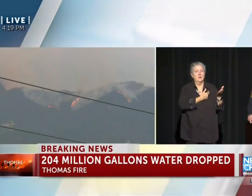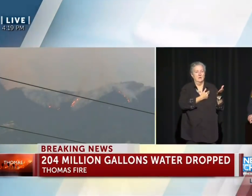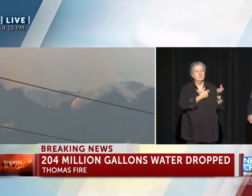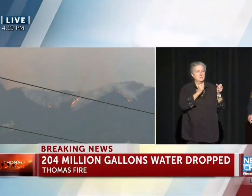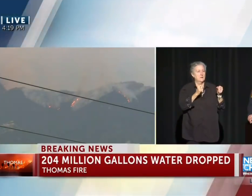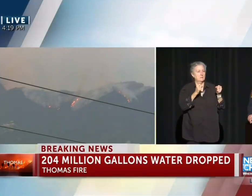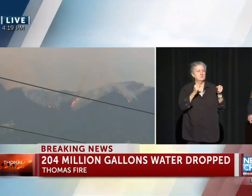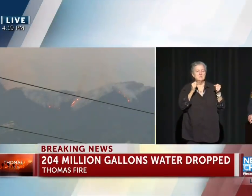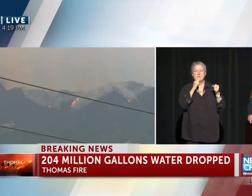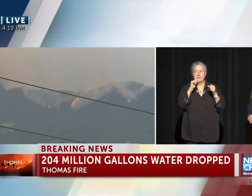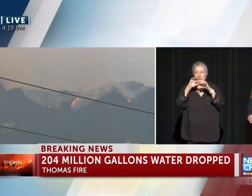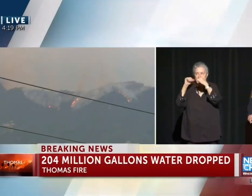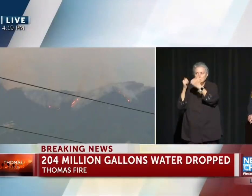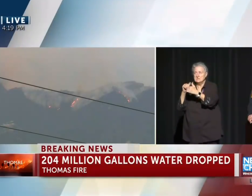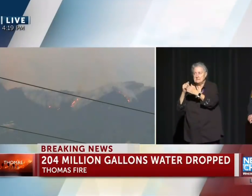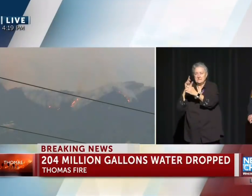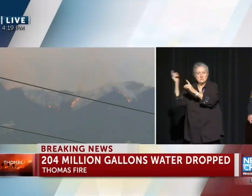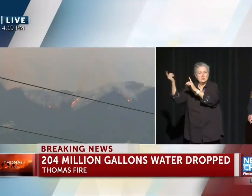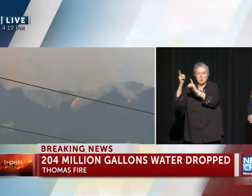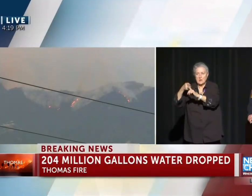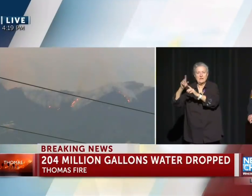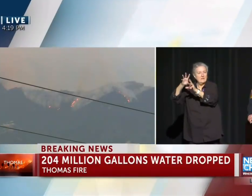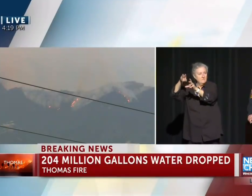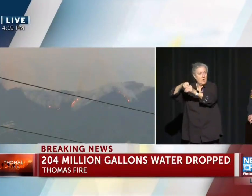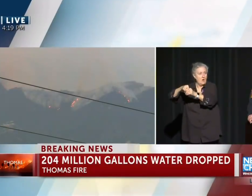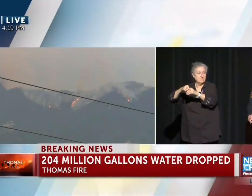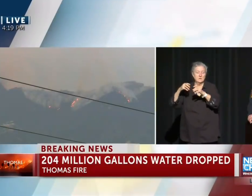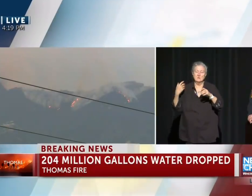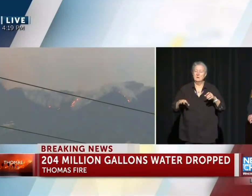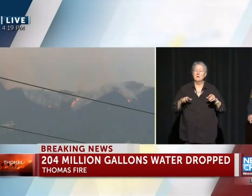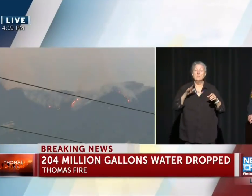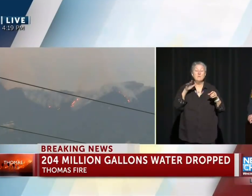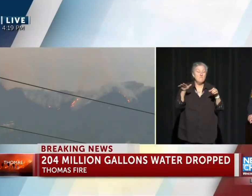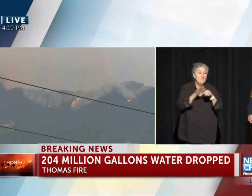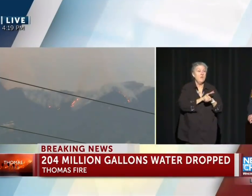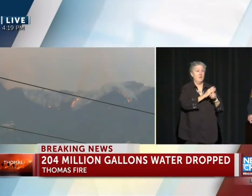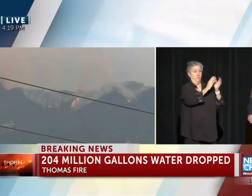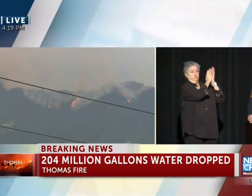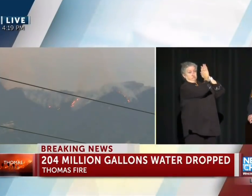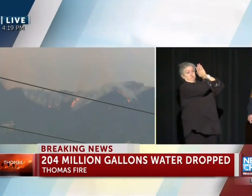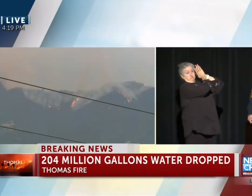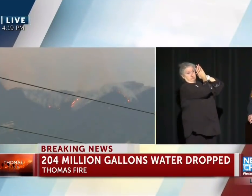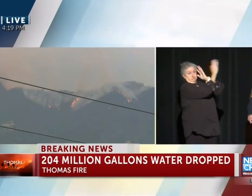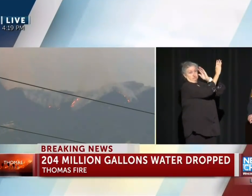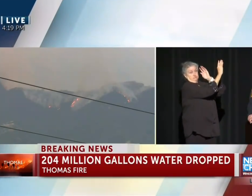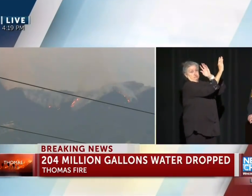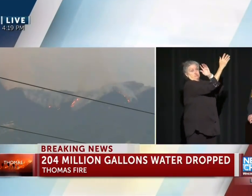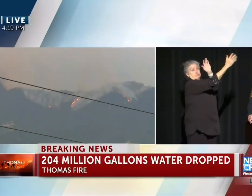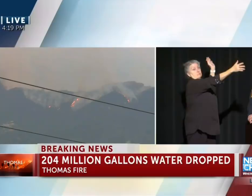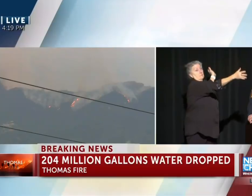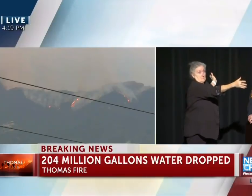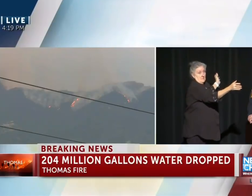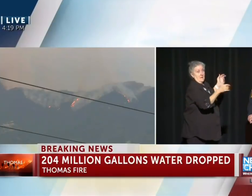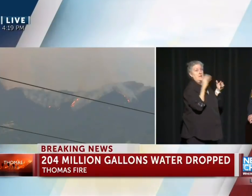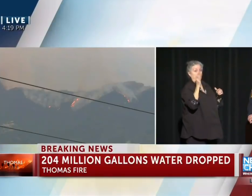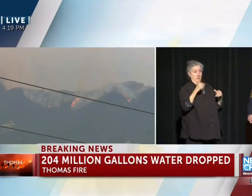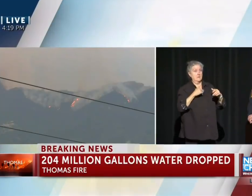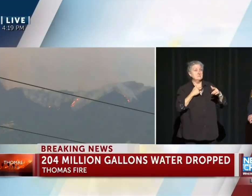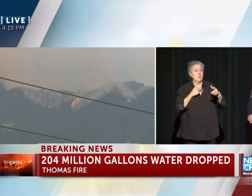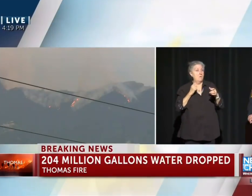the agencies that are directly involved, but to your community, because it would fill that screen and flow over the edges. But thank you